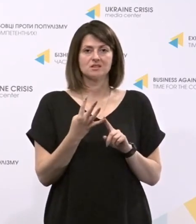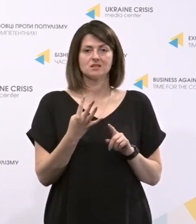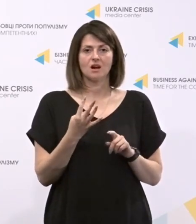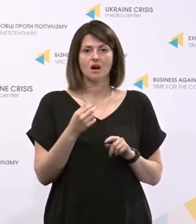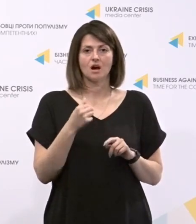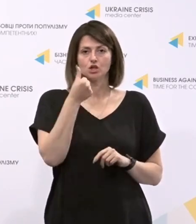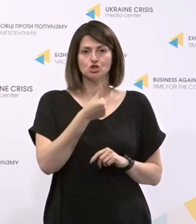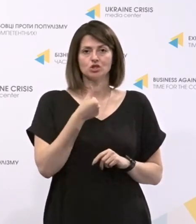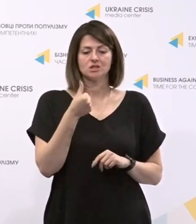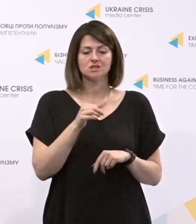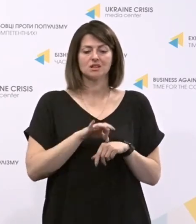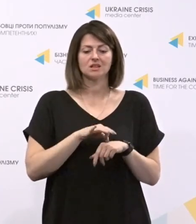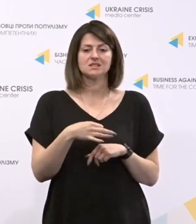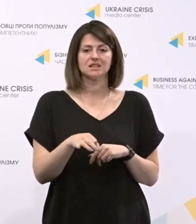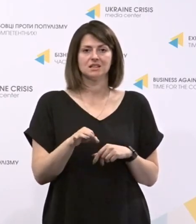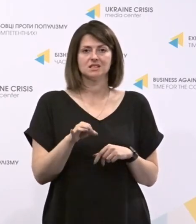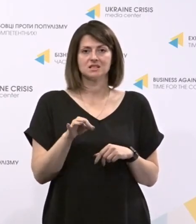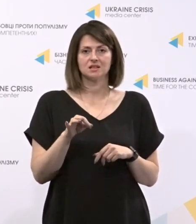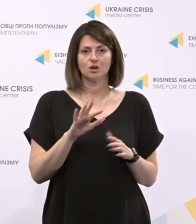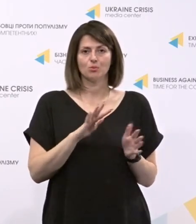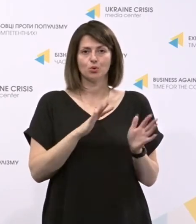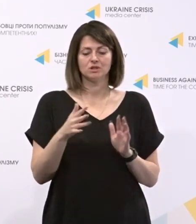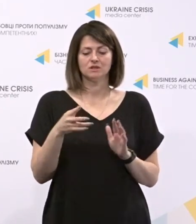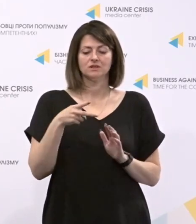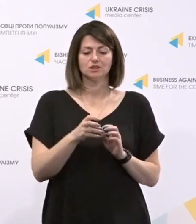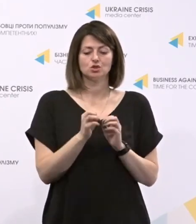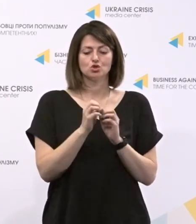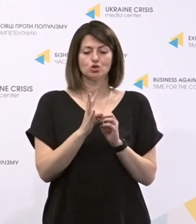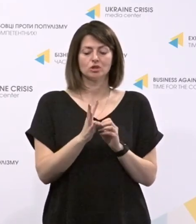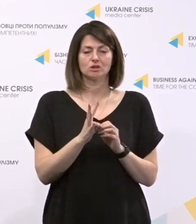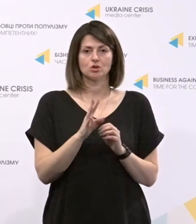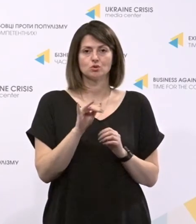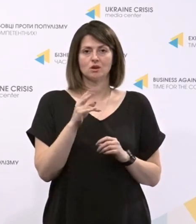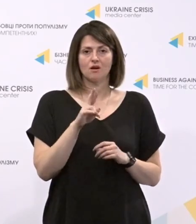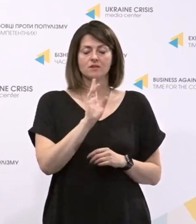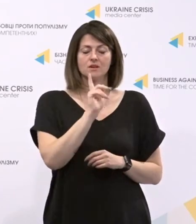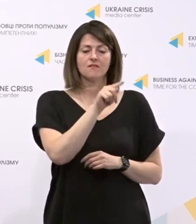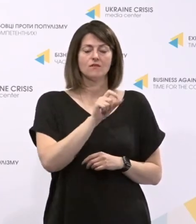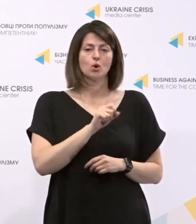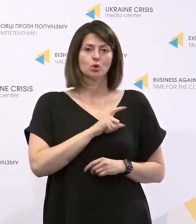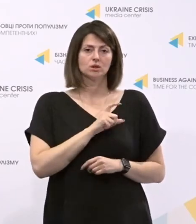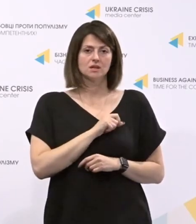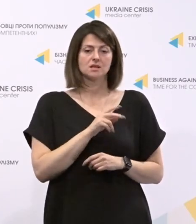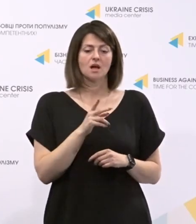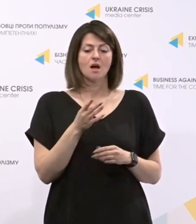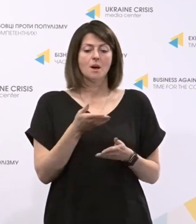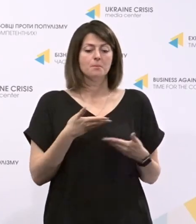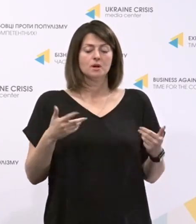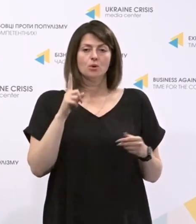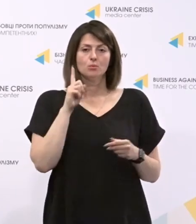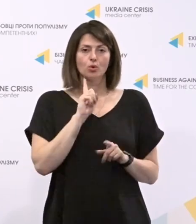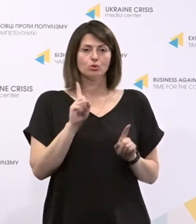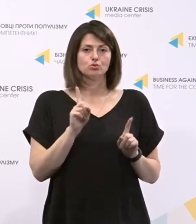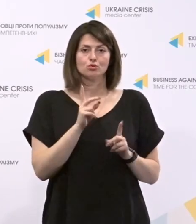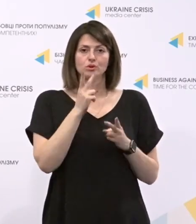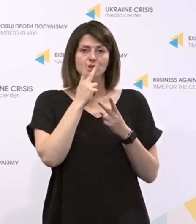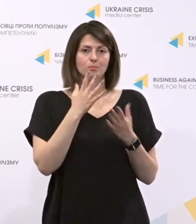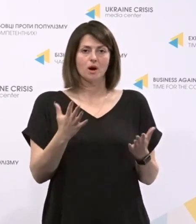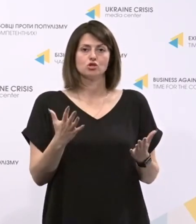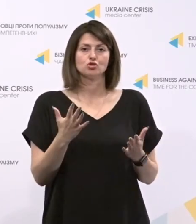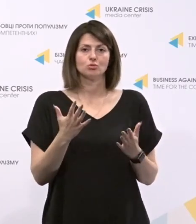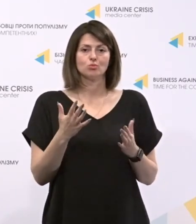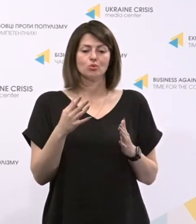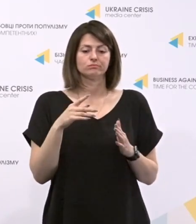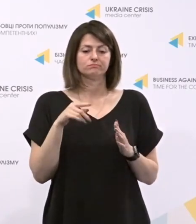We still have to see progress in the investigations and legal proceedings regarding the deaths resulting from